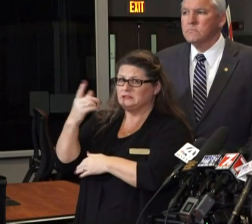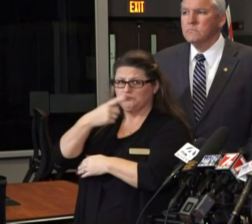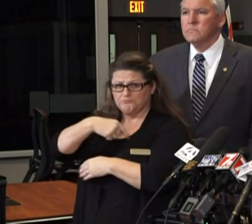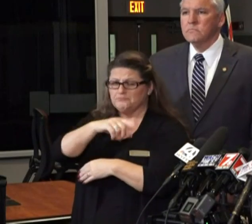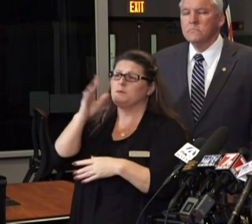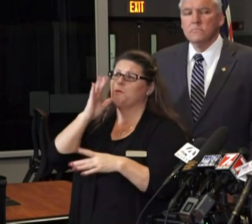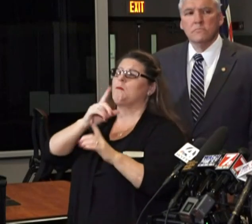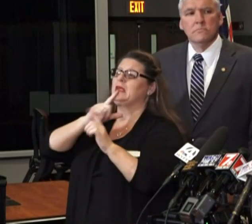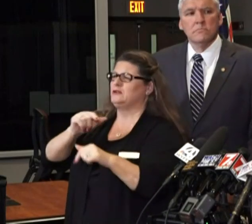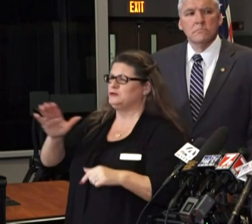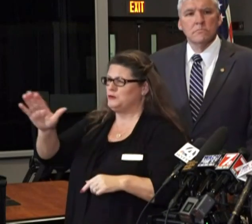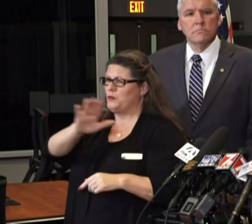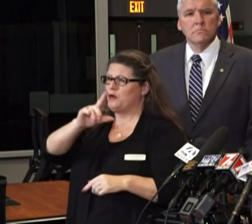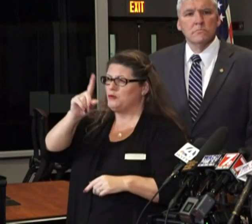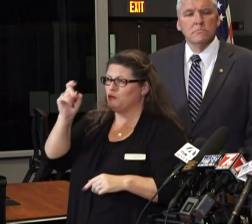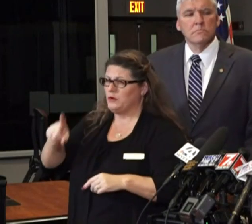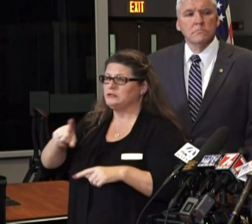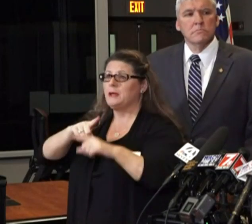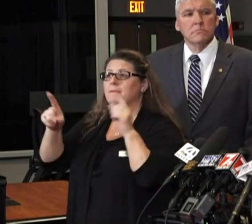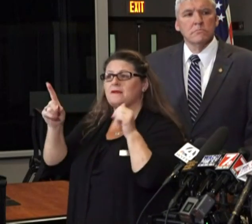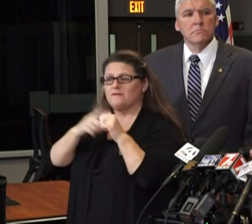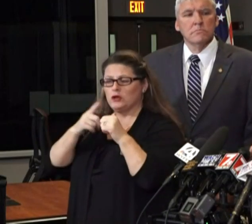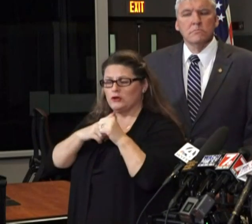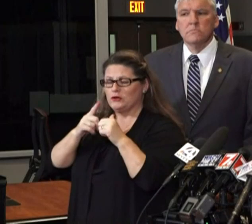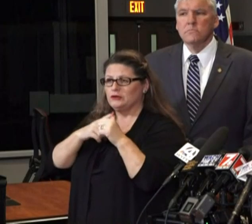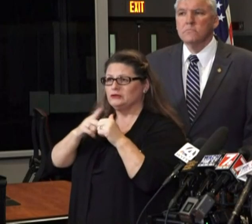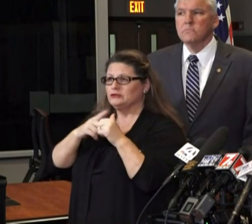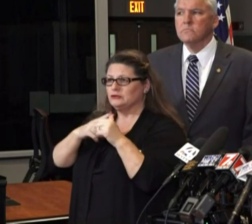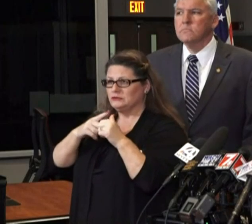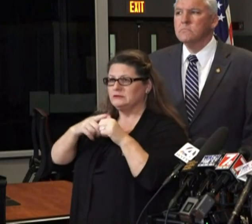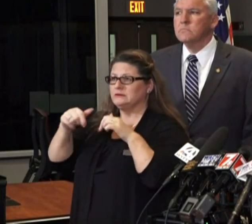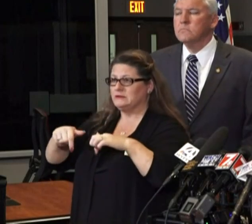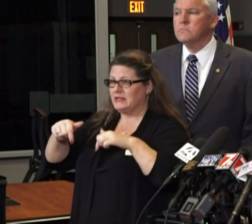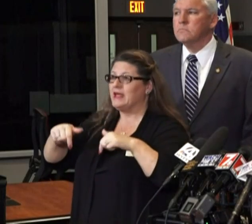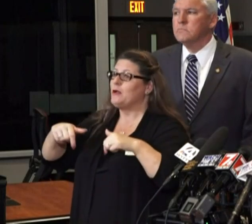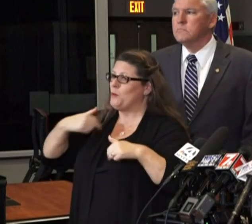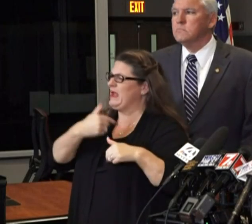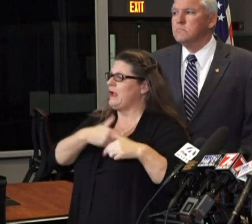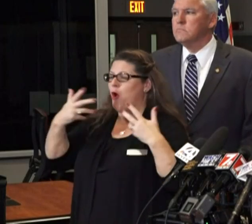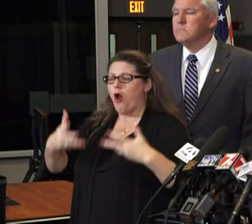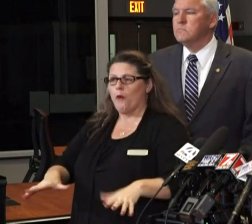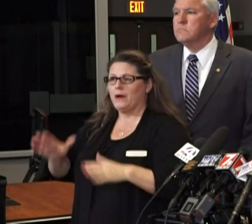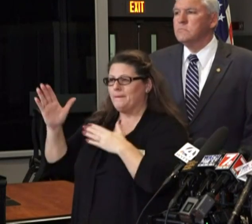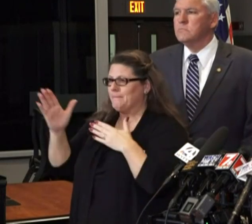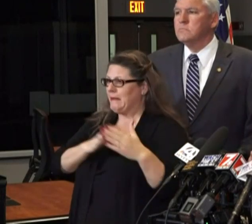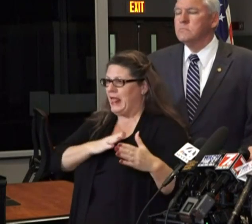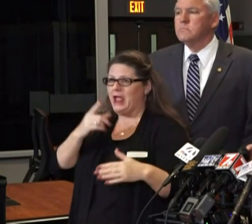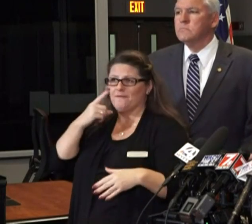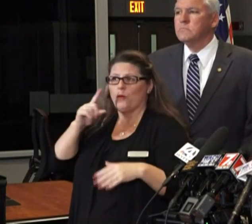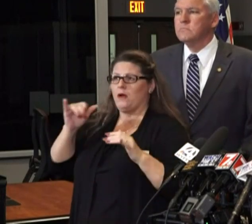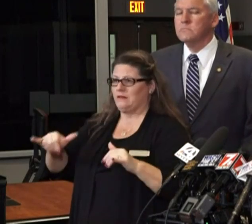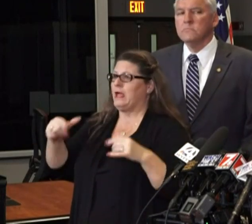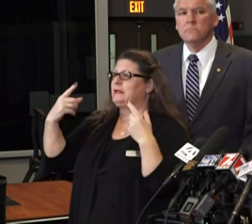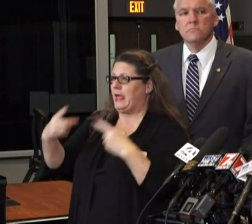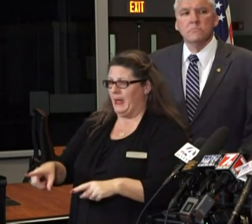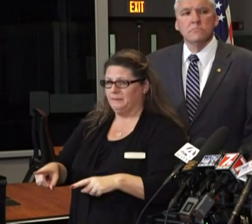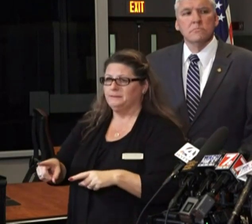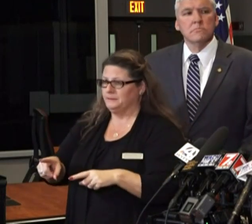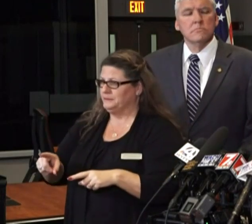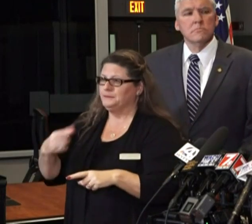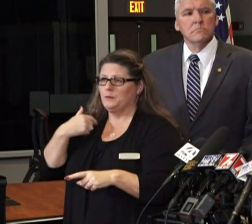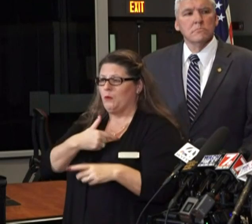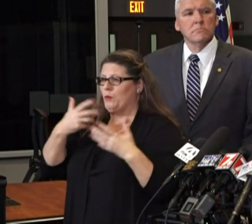we'll answer questions. But I'll say at the beginning, this is precisely what we have been planning for with this